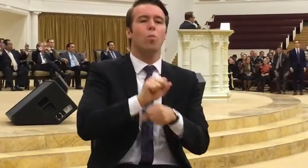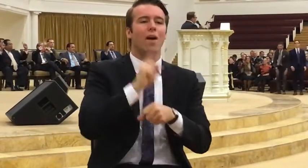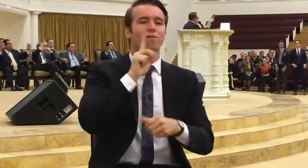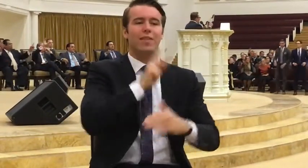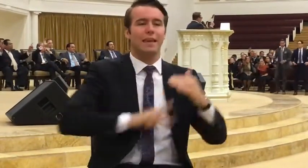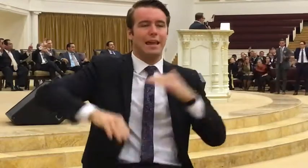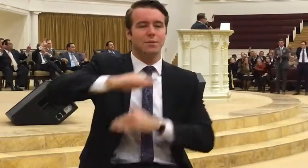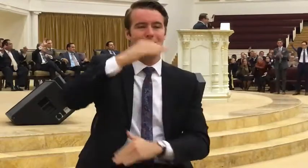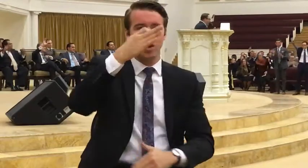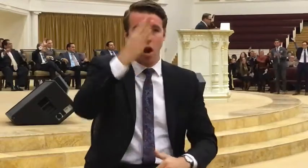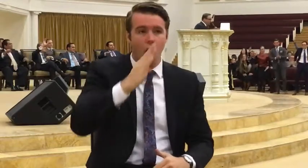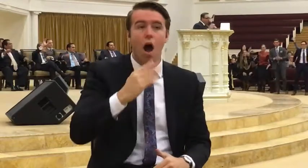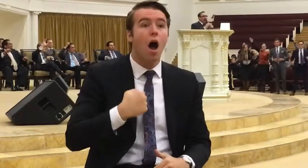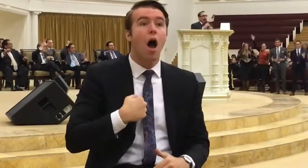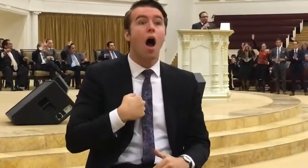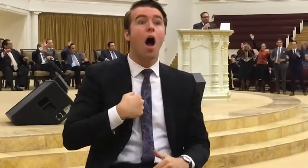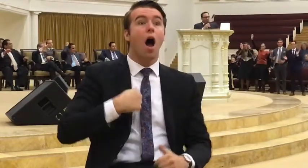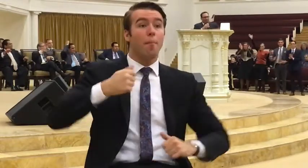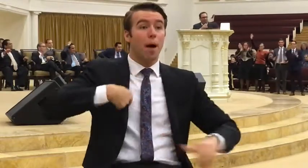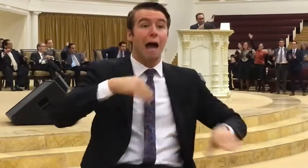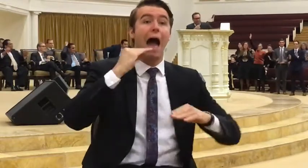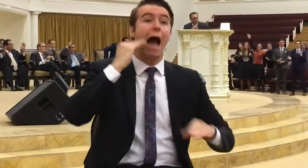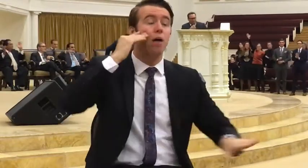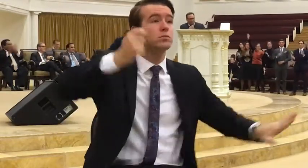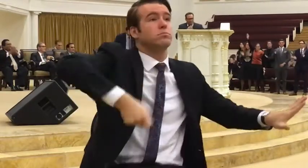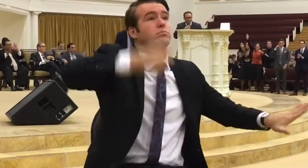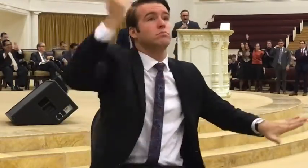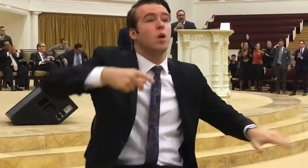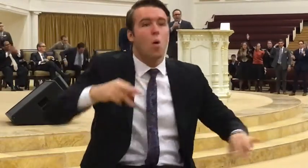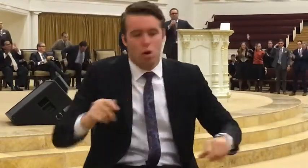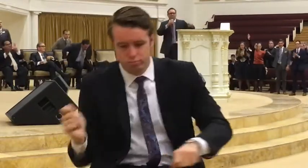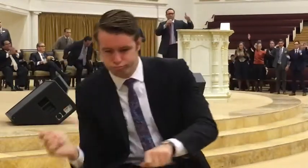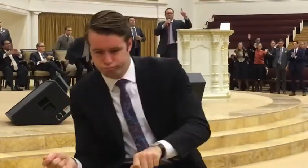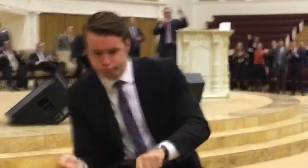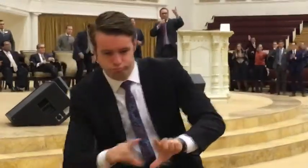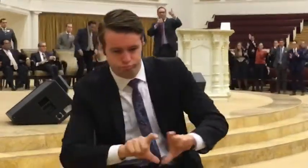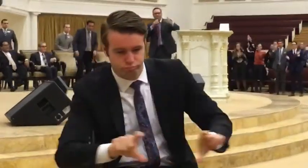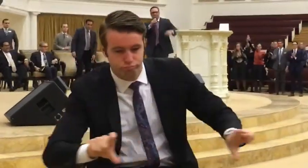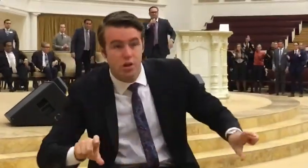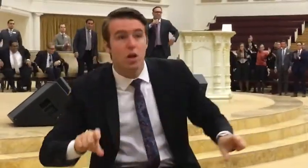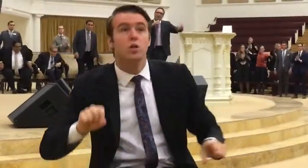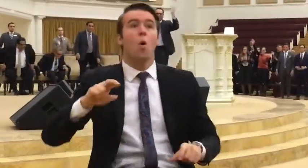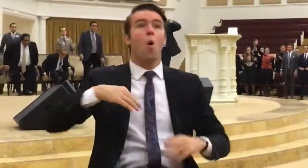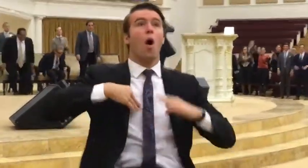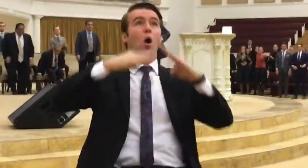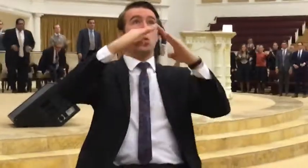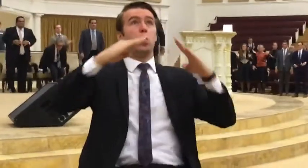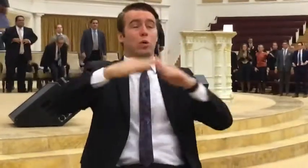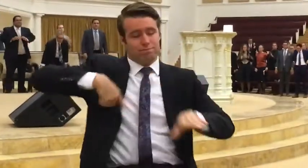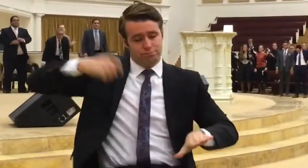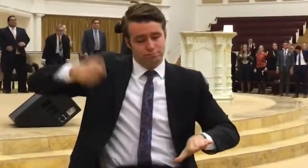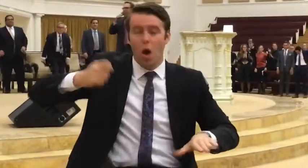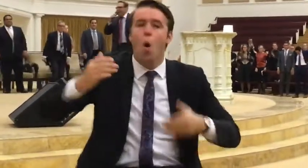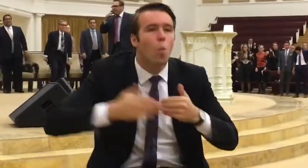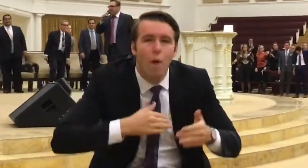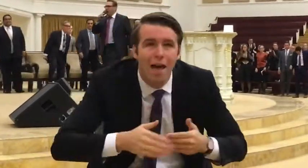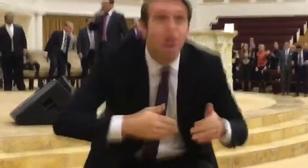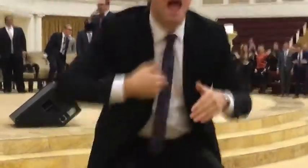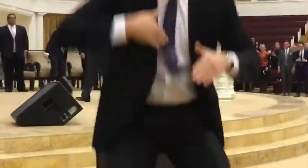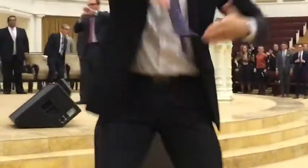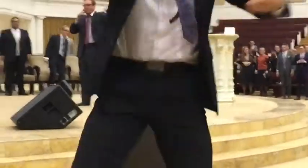I may be painting houses, I may be hanging baseboards, I may be dropping rafters or whatever they do, I may be